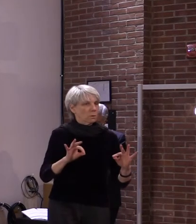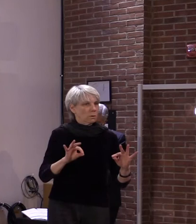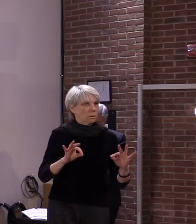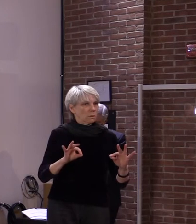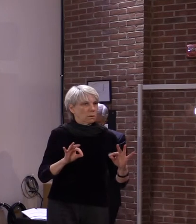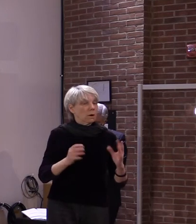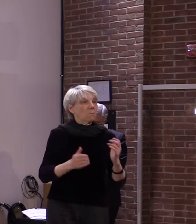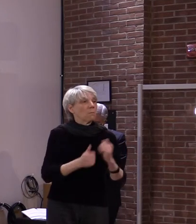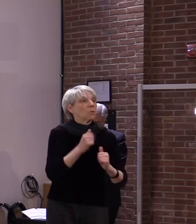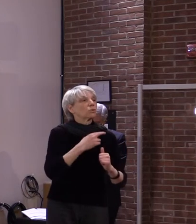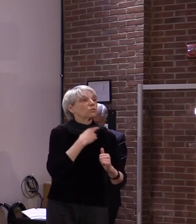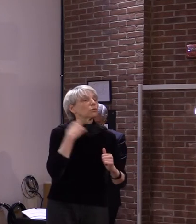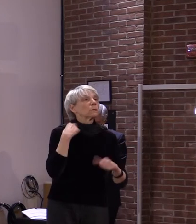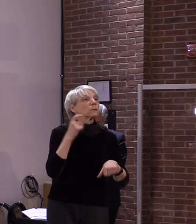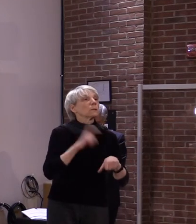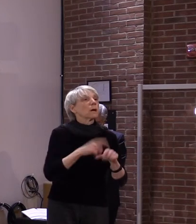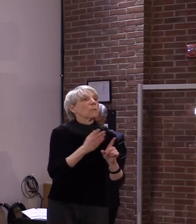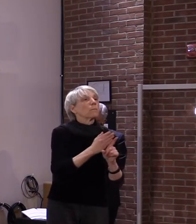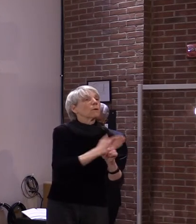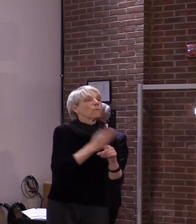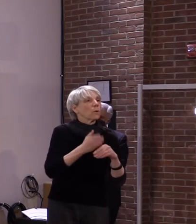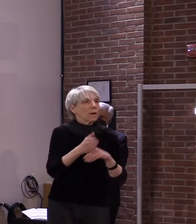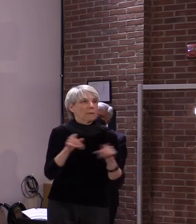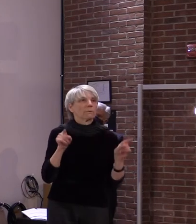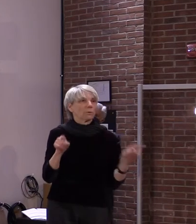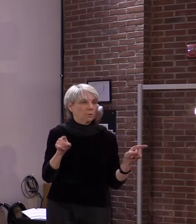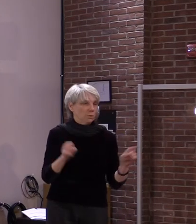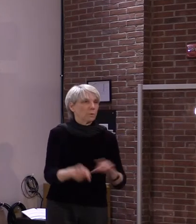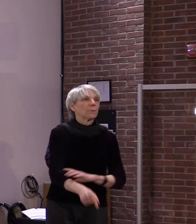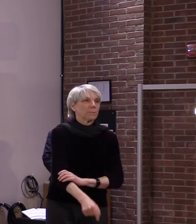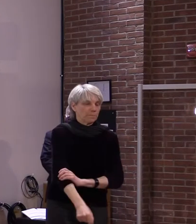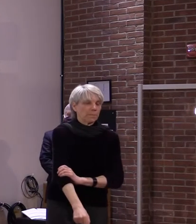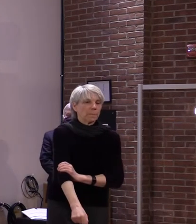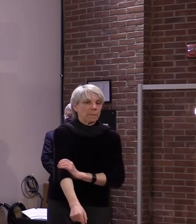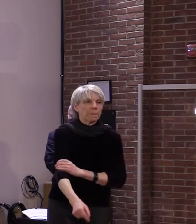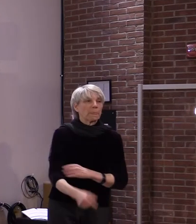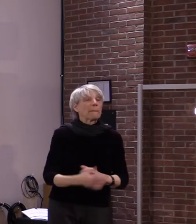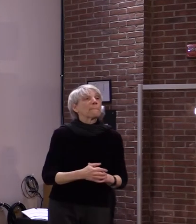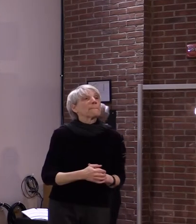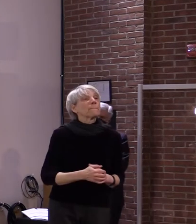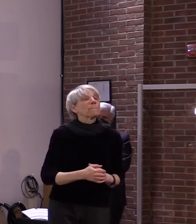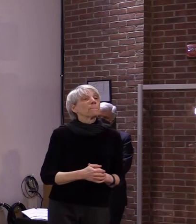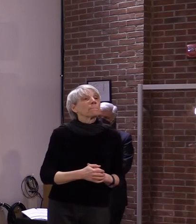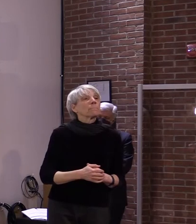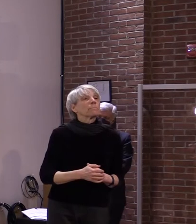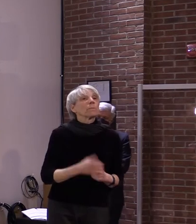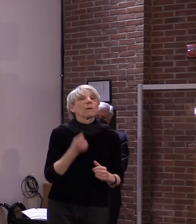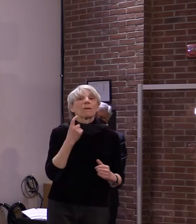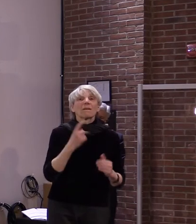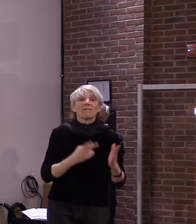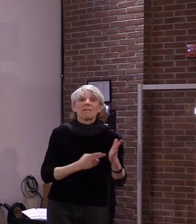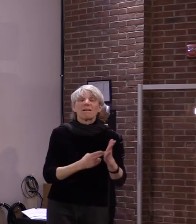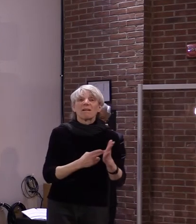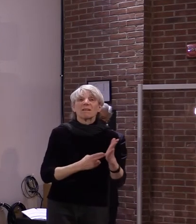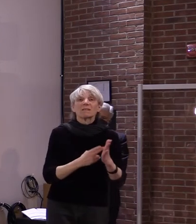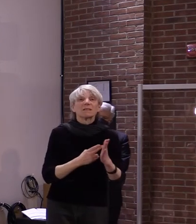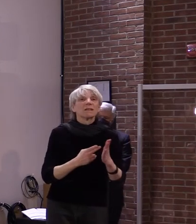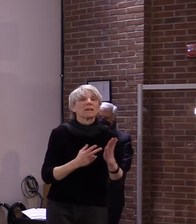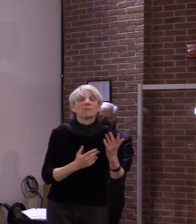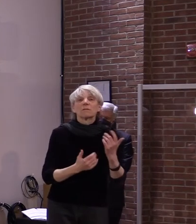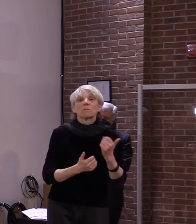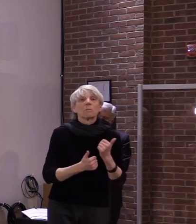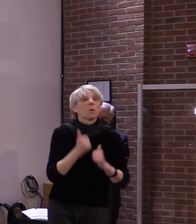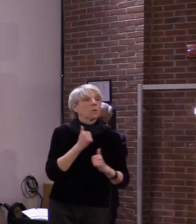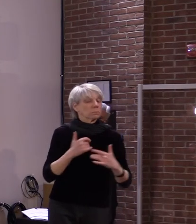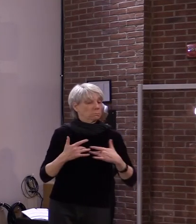after games and outside of school but honestly what worries me far more than youth